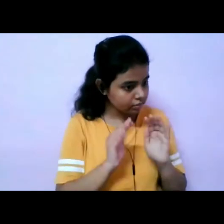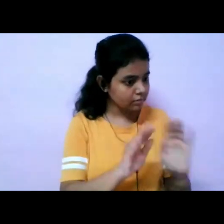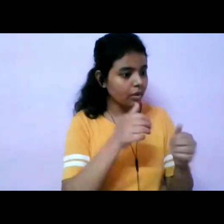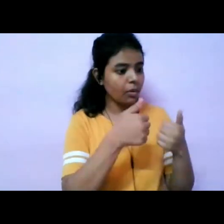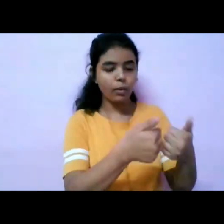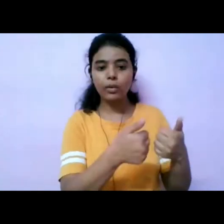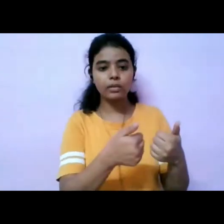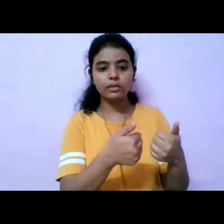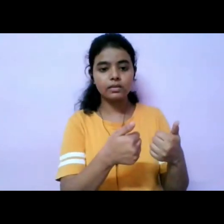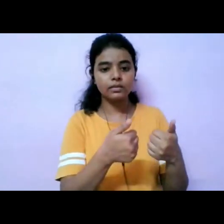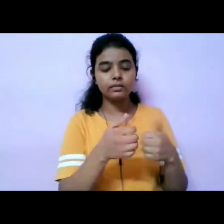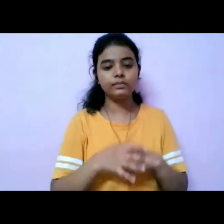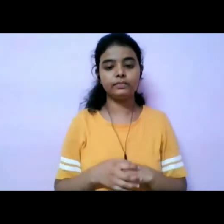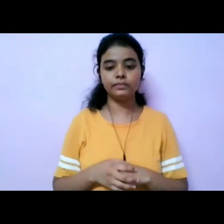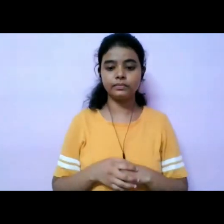nothing."